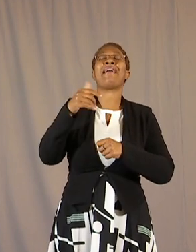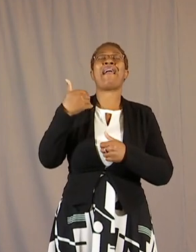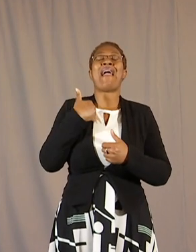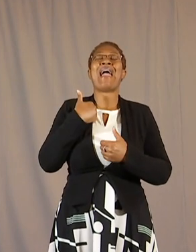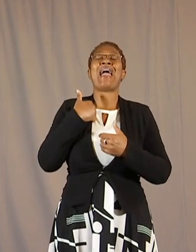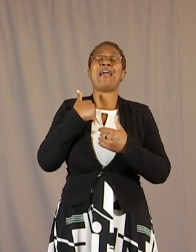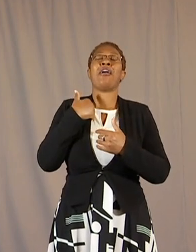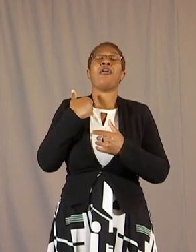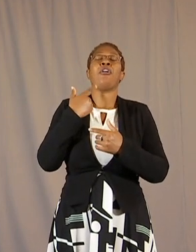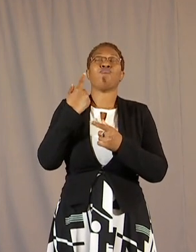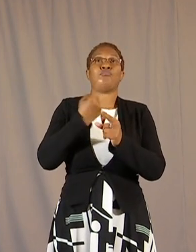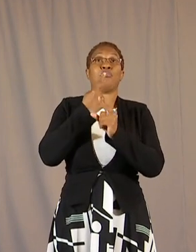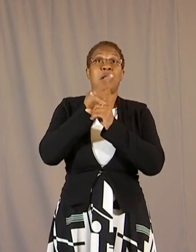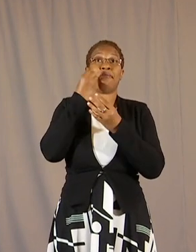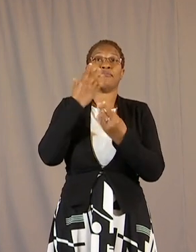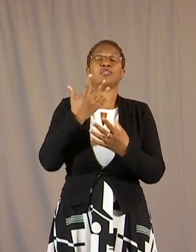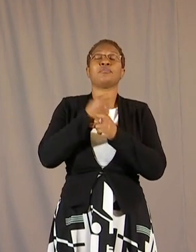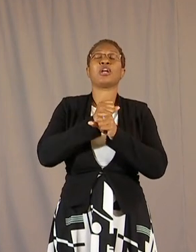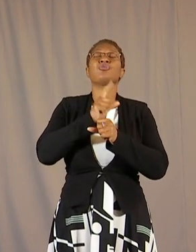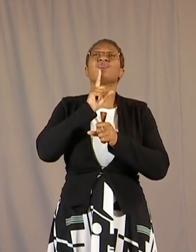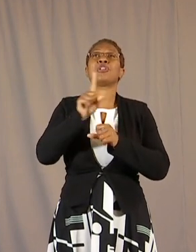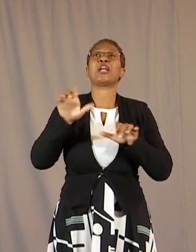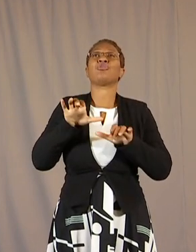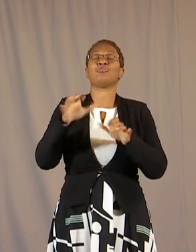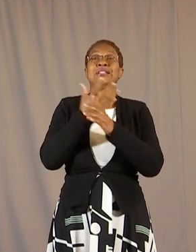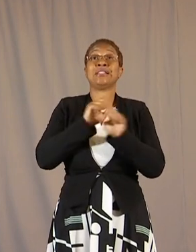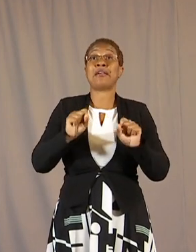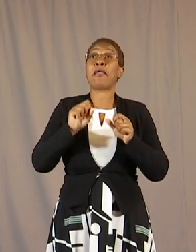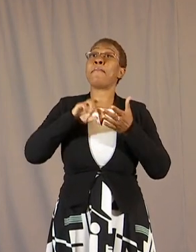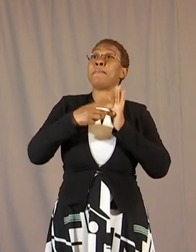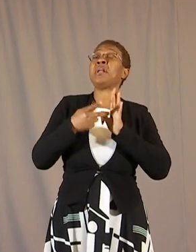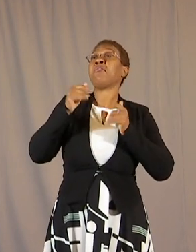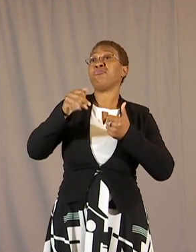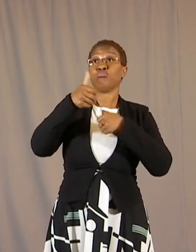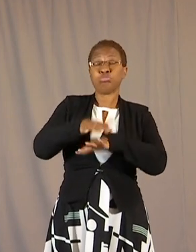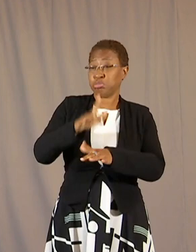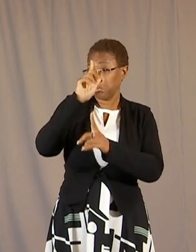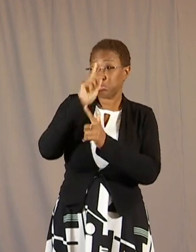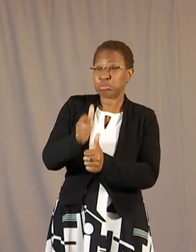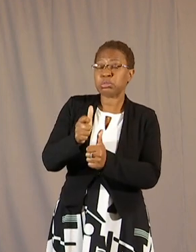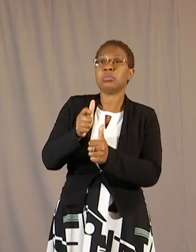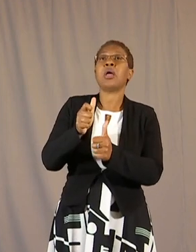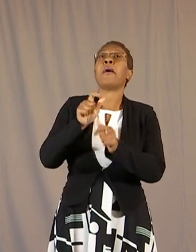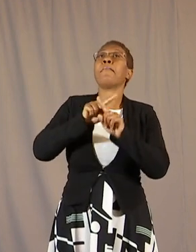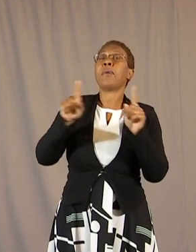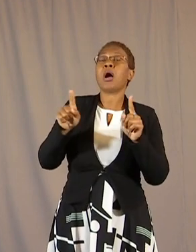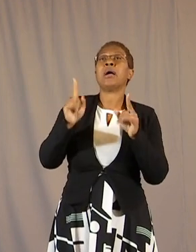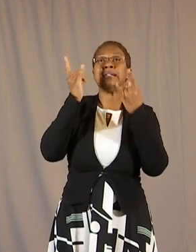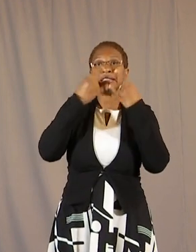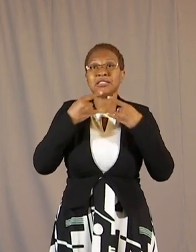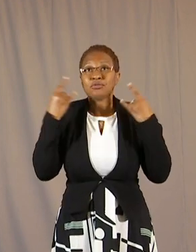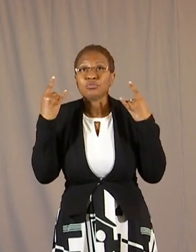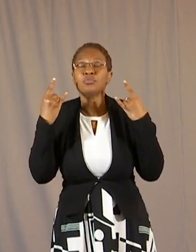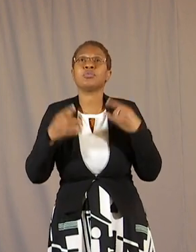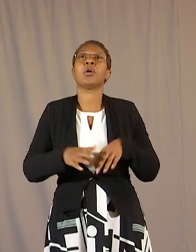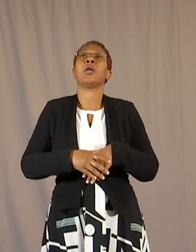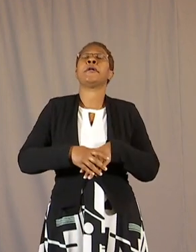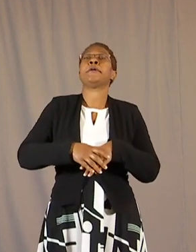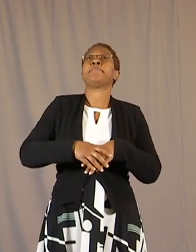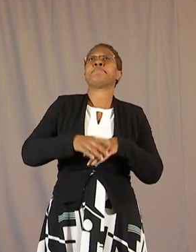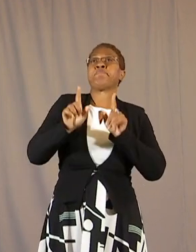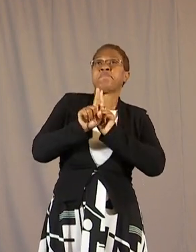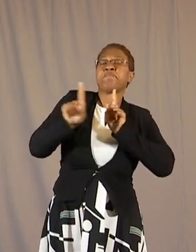safely, to get masks in their hands, to have them share warnings and